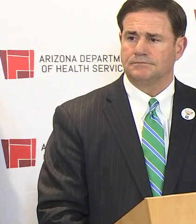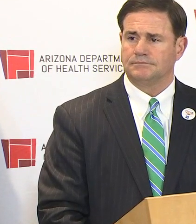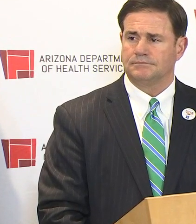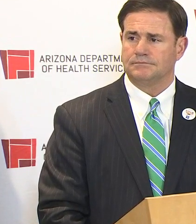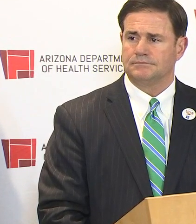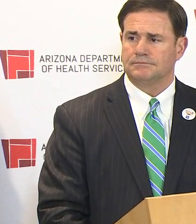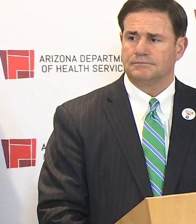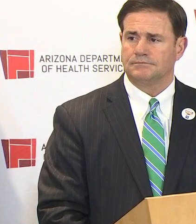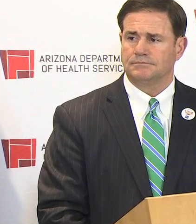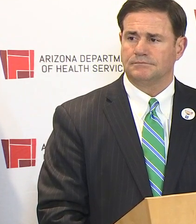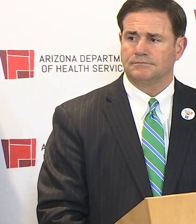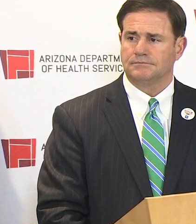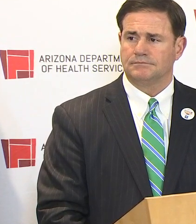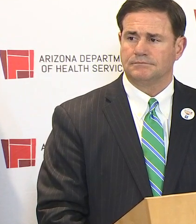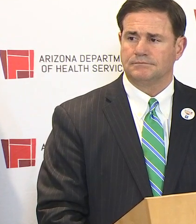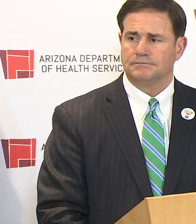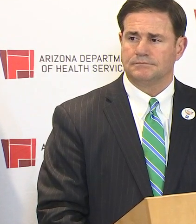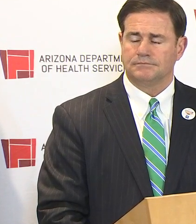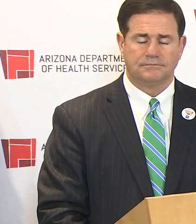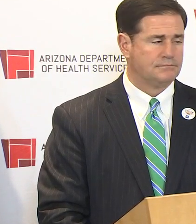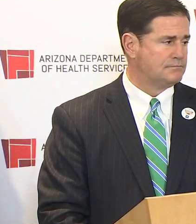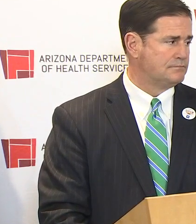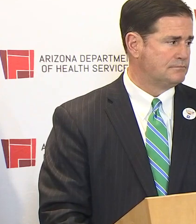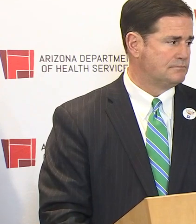Arizonans be worried?